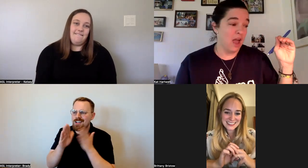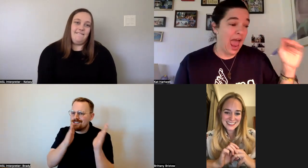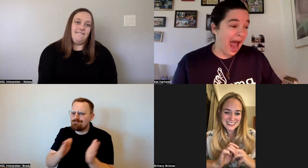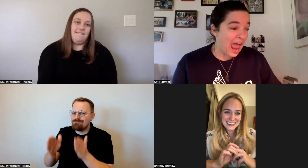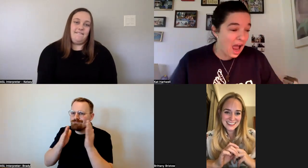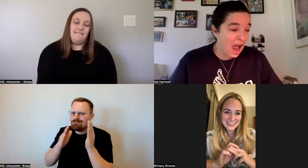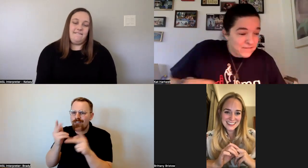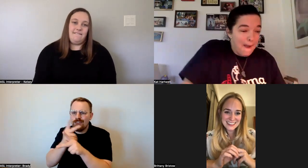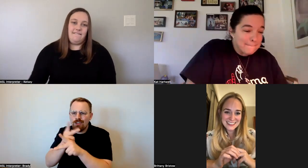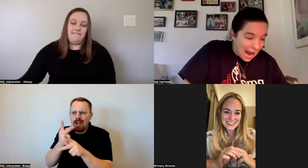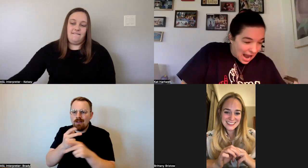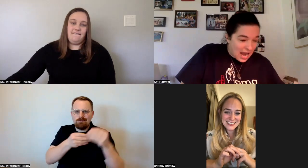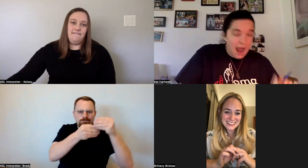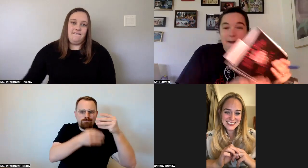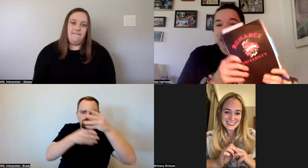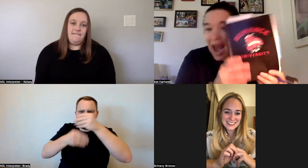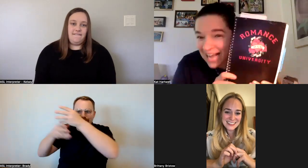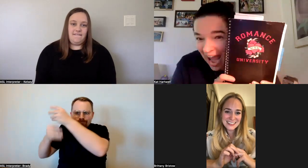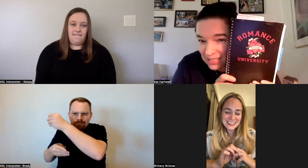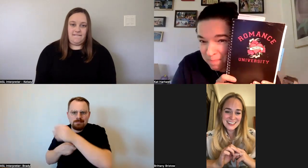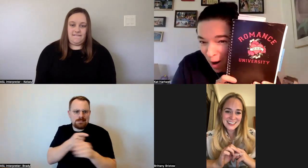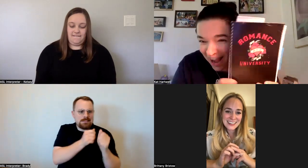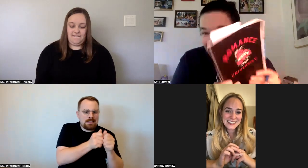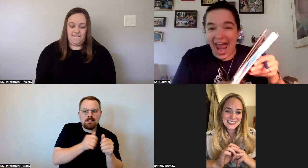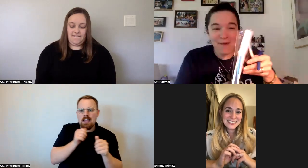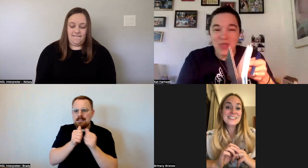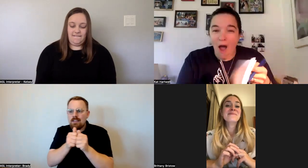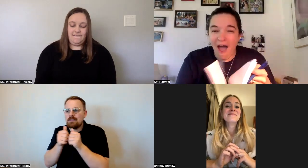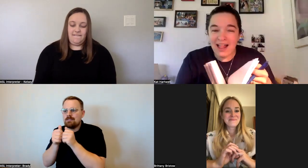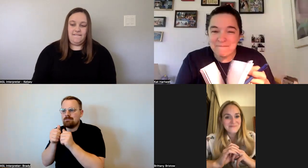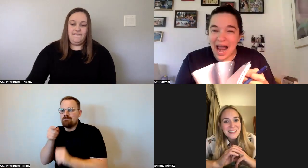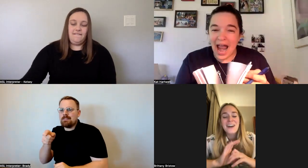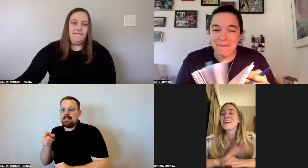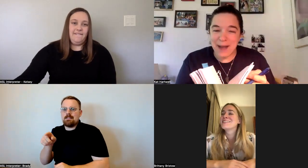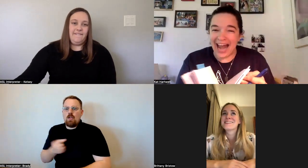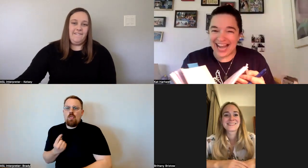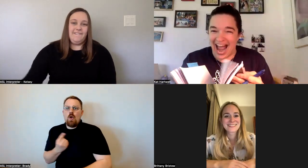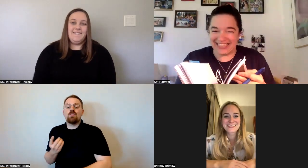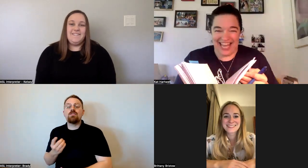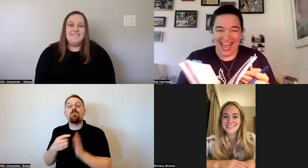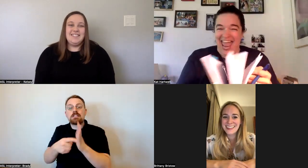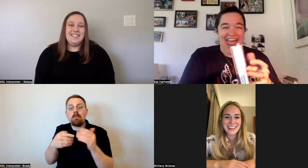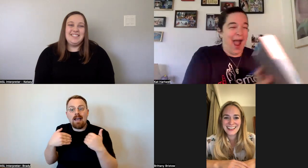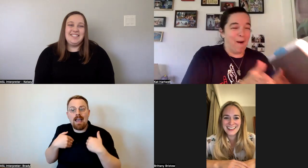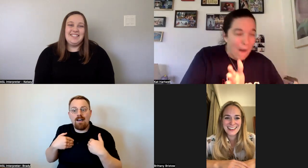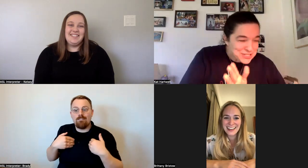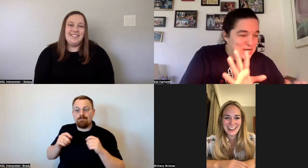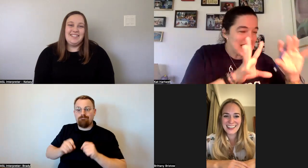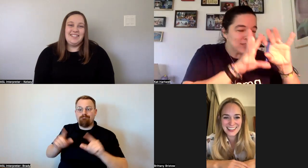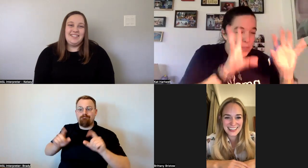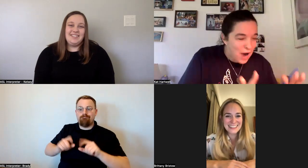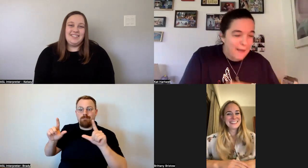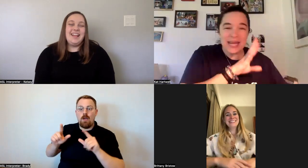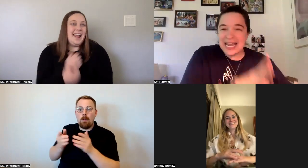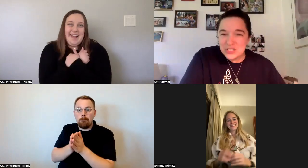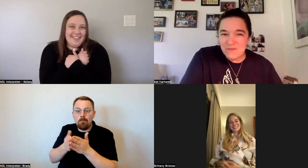I mean, I have my podcast book, but my podcast I